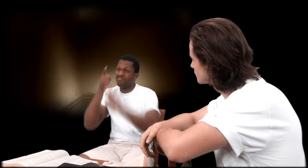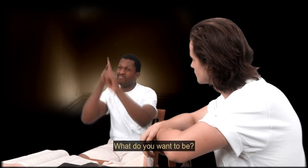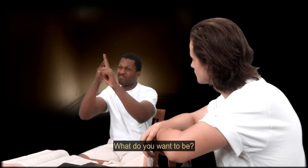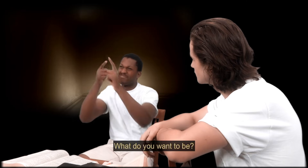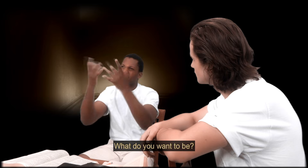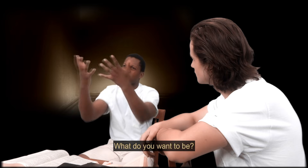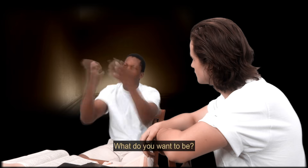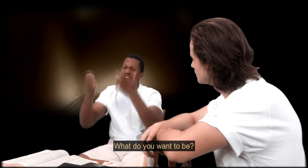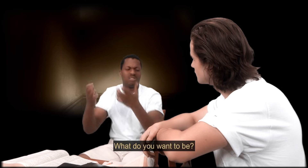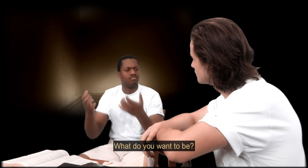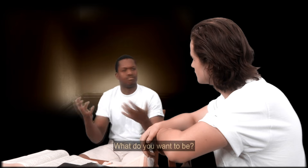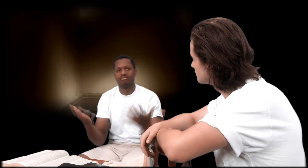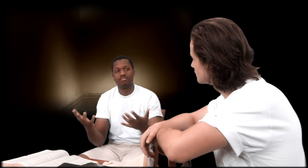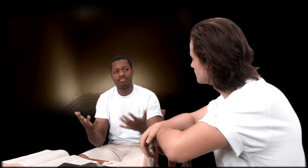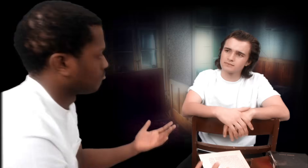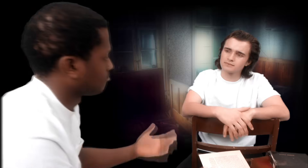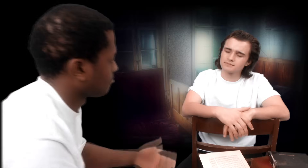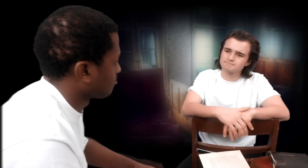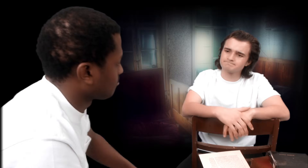What do you want to be?